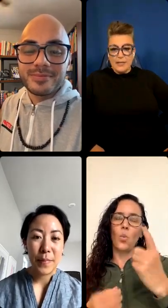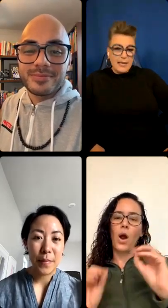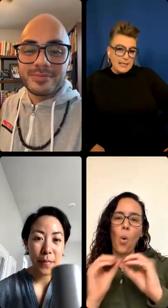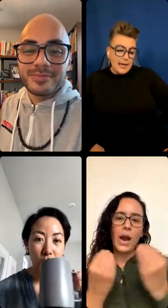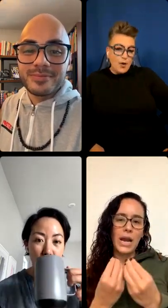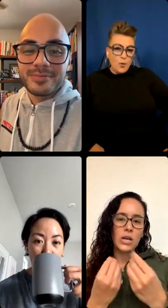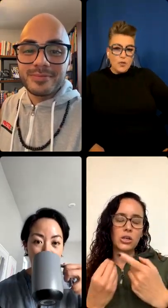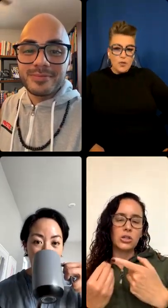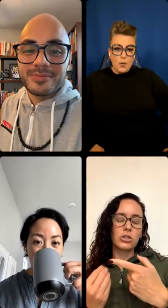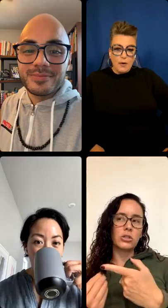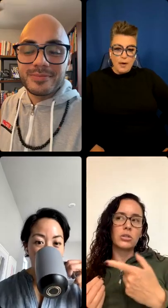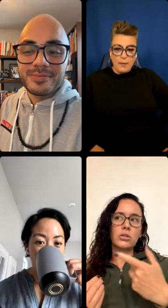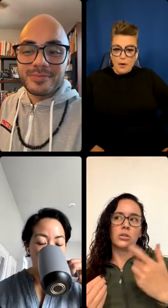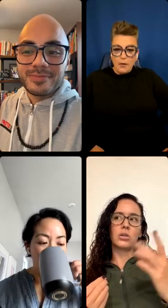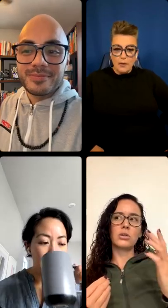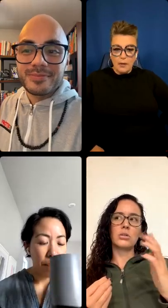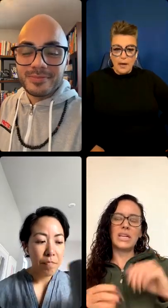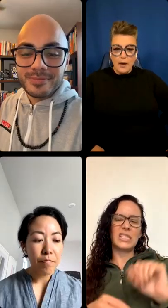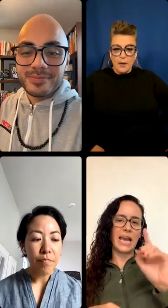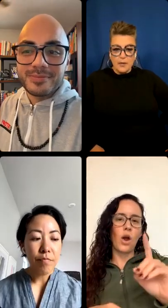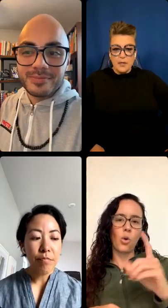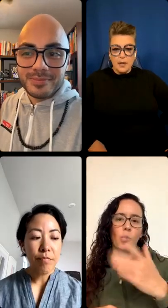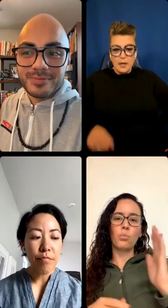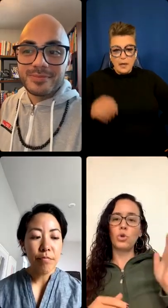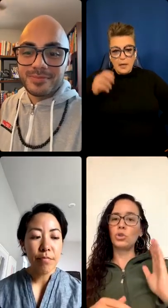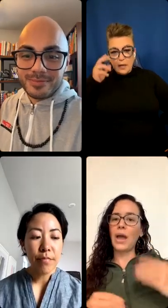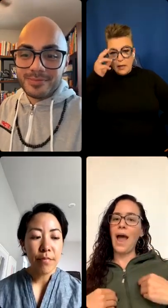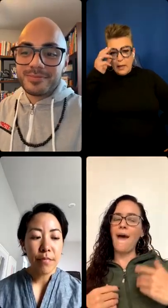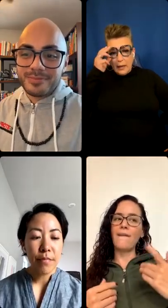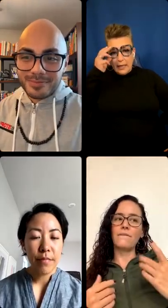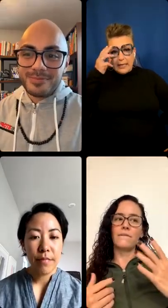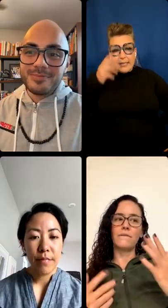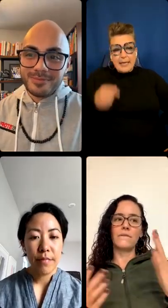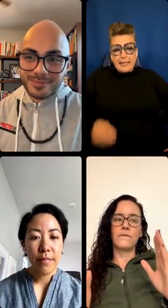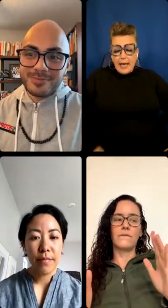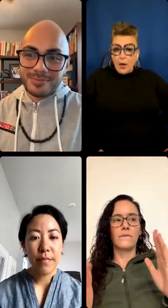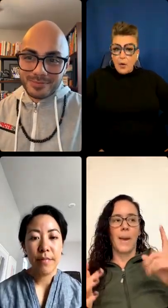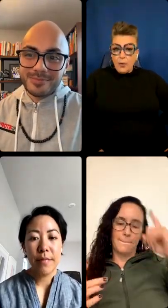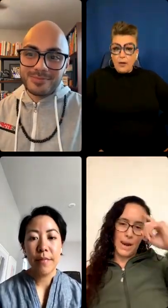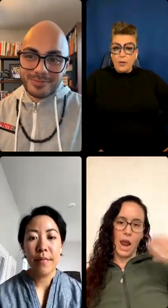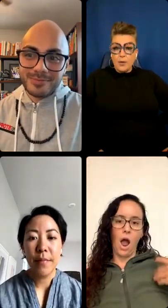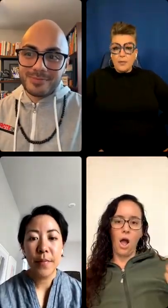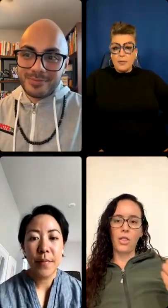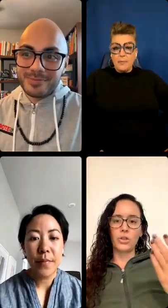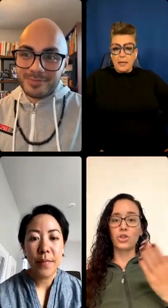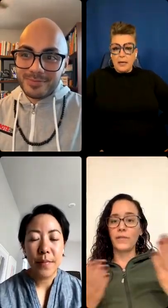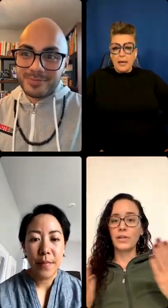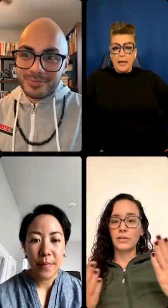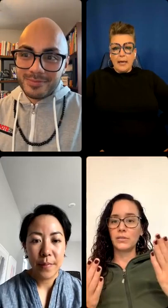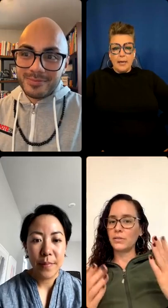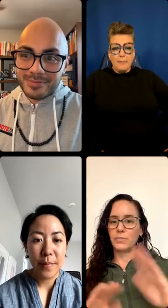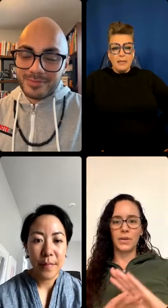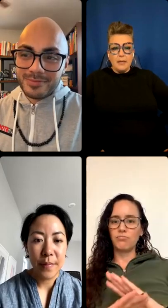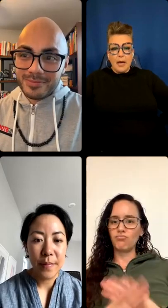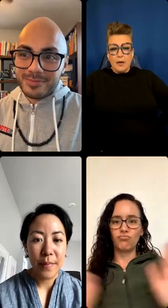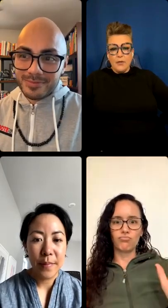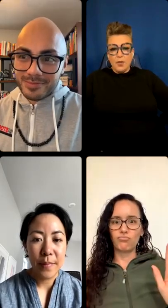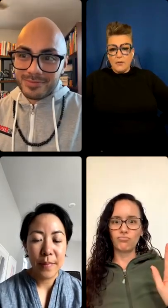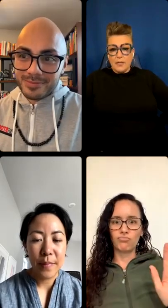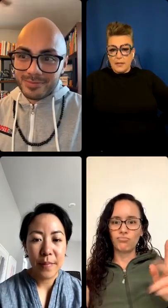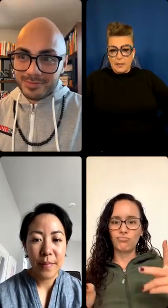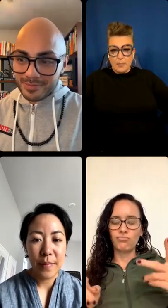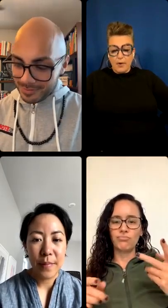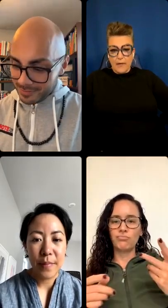here in San Diego, which is where I am currently housed. In San Diego, there used to be a mental